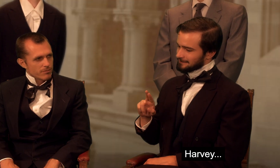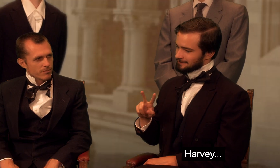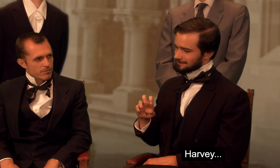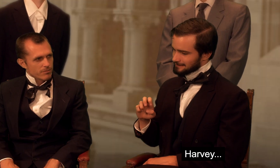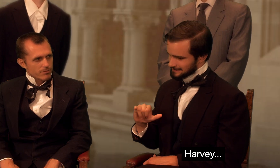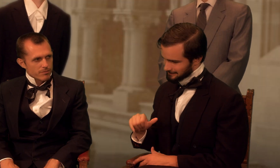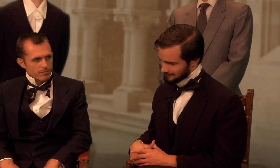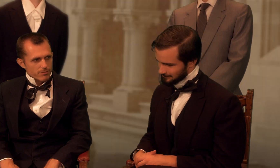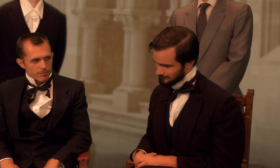Harvey.